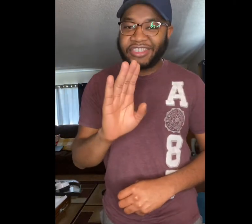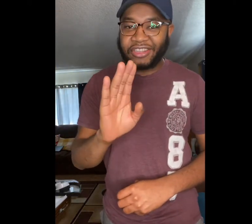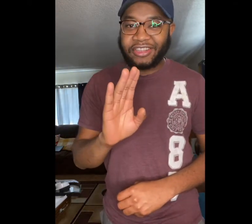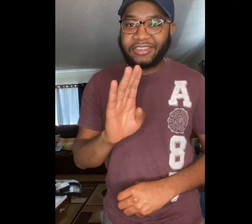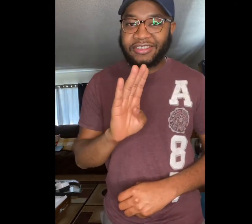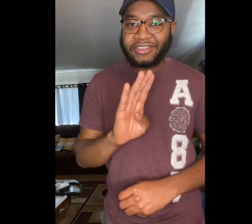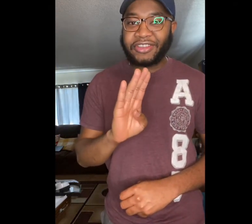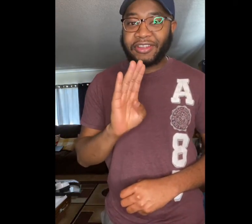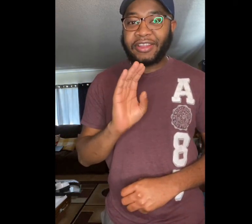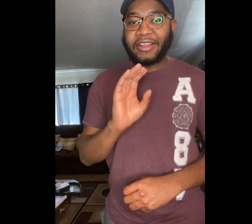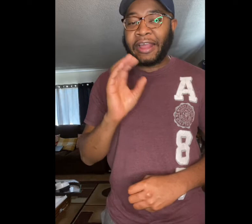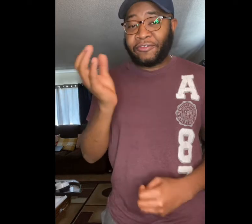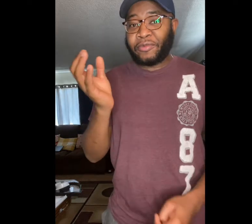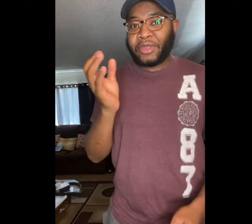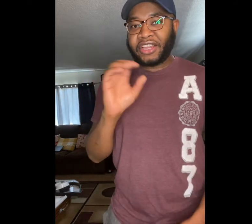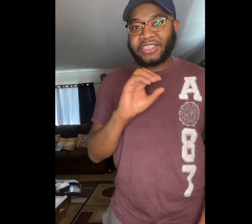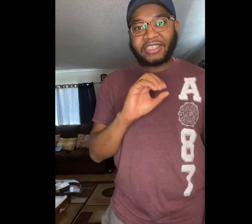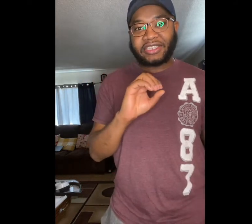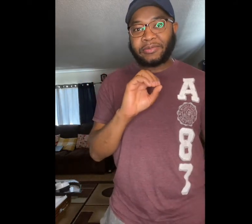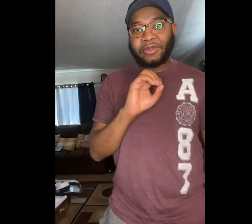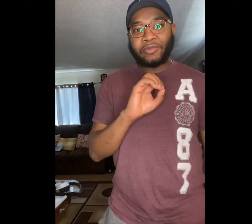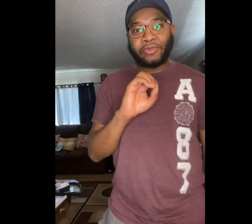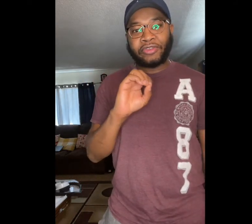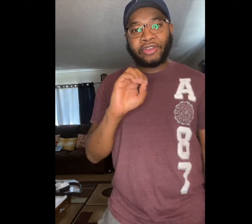subtle. So, like for me, I just simply moved over